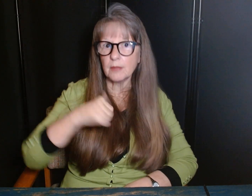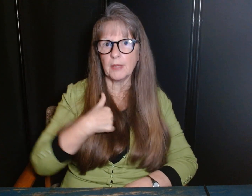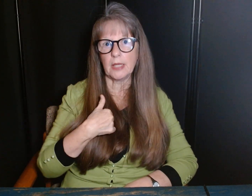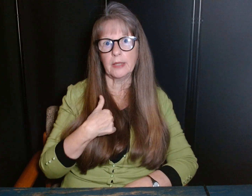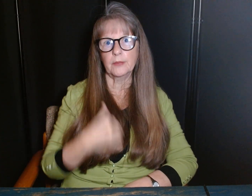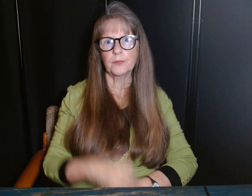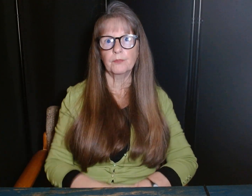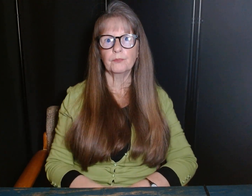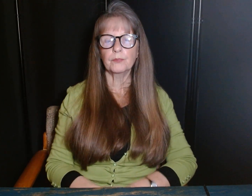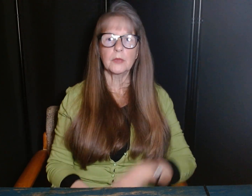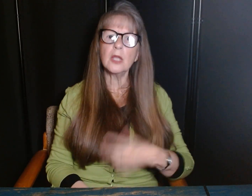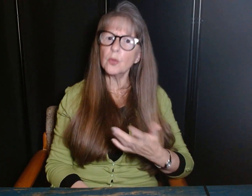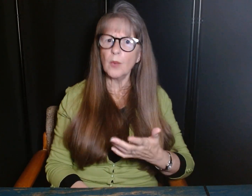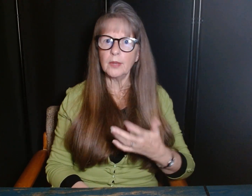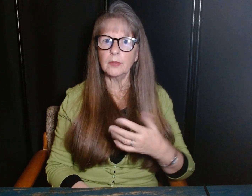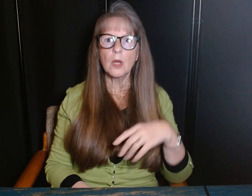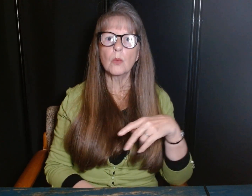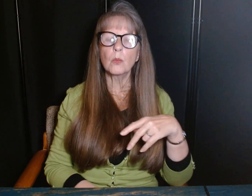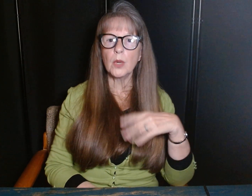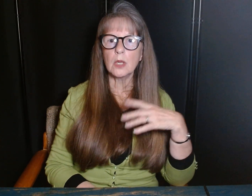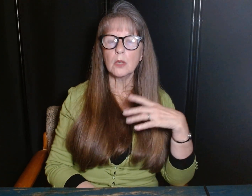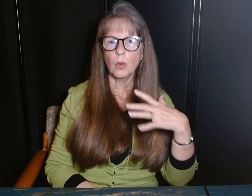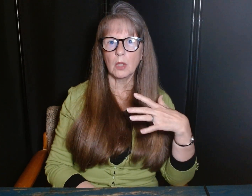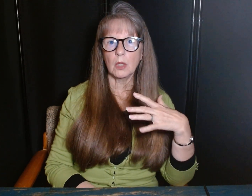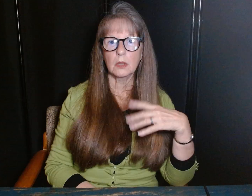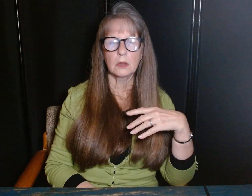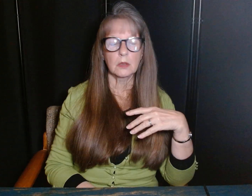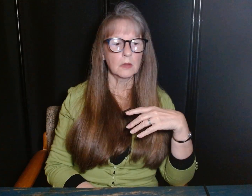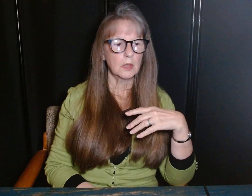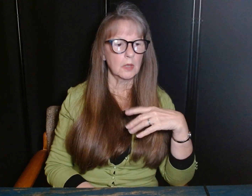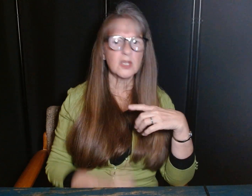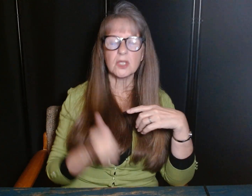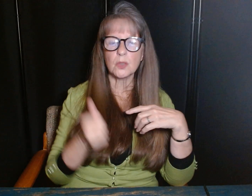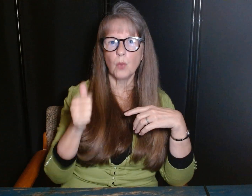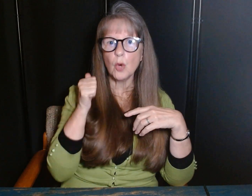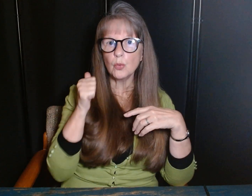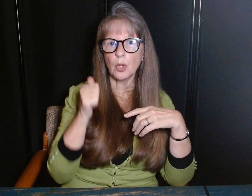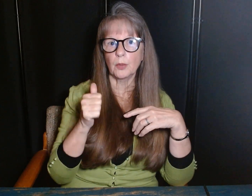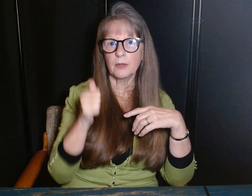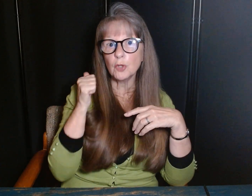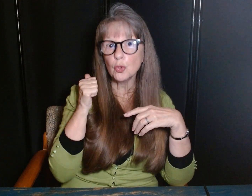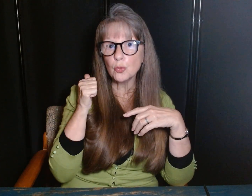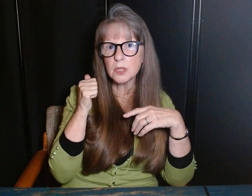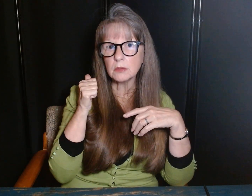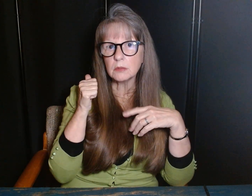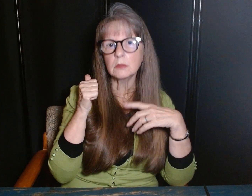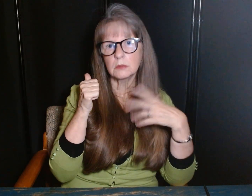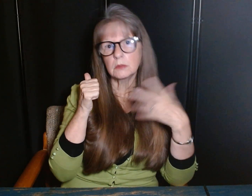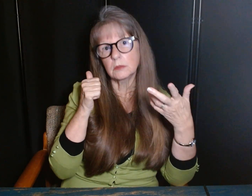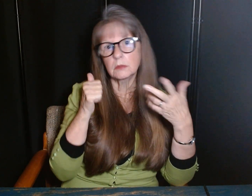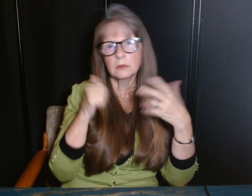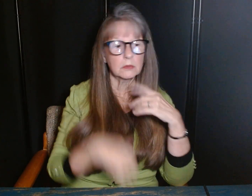me. Either one would work. This is won't or refuse.